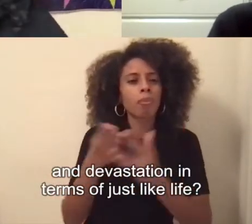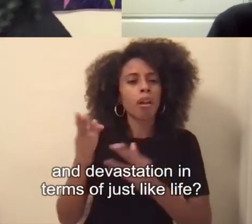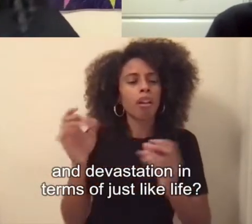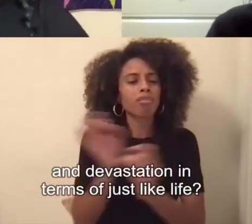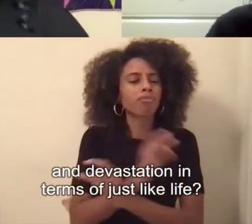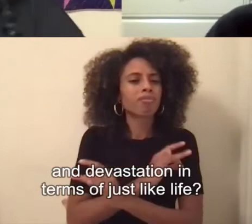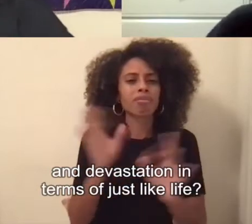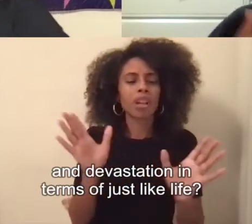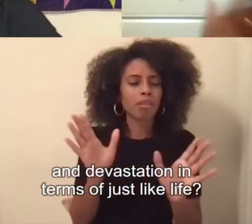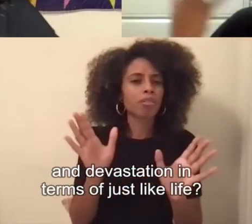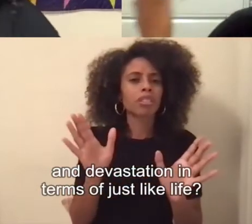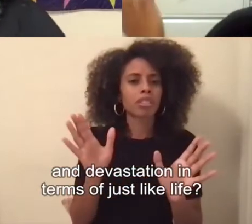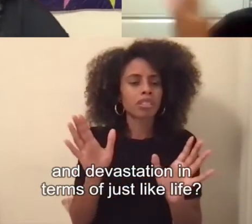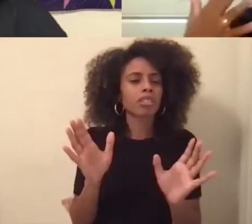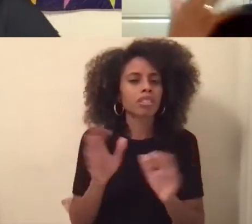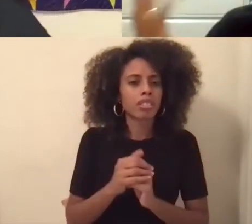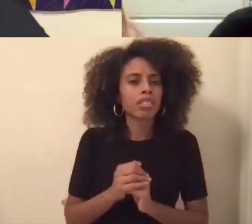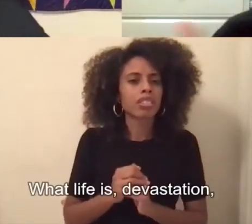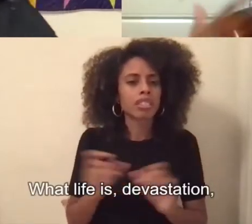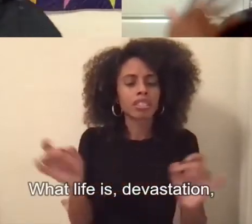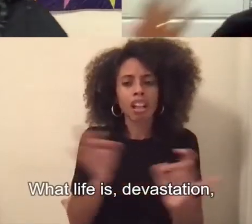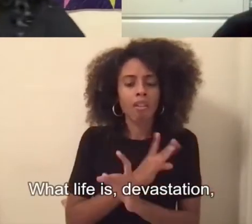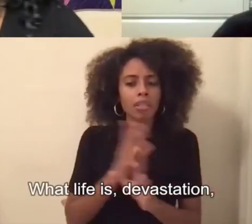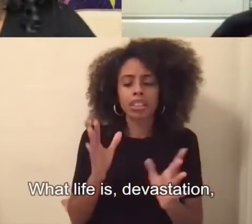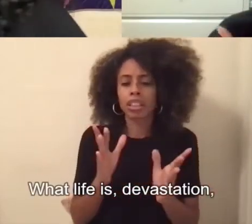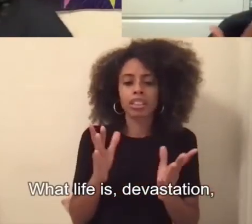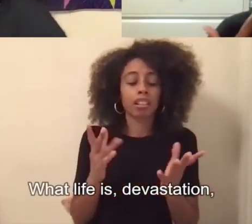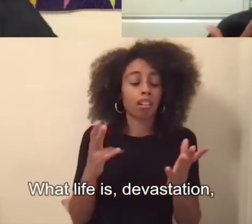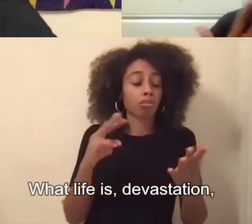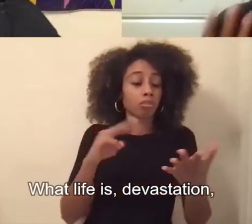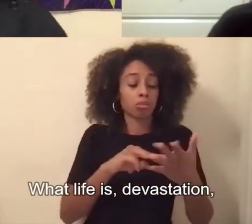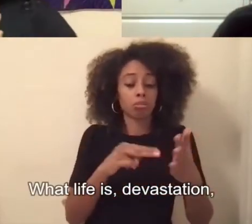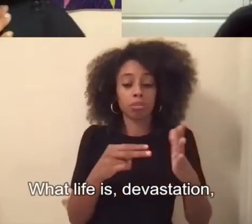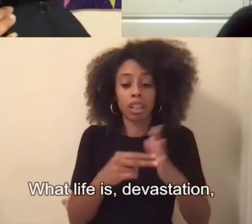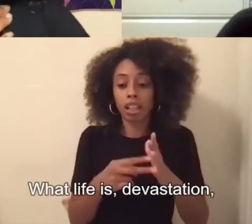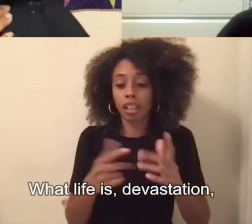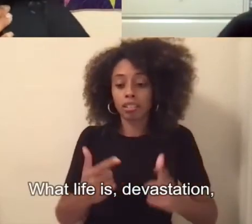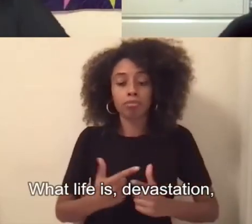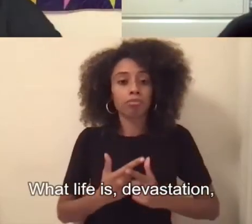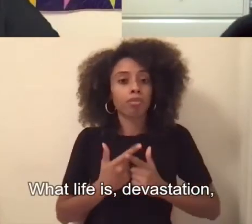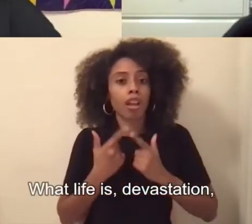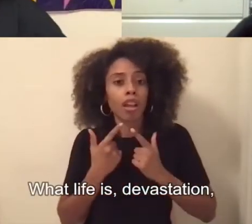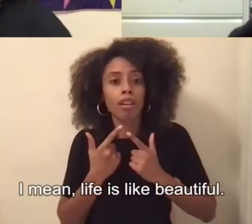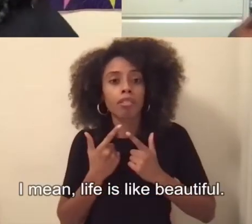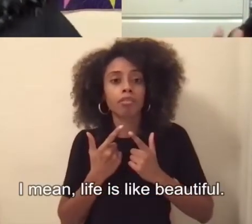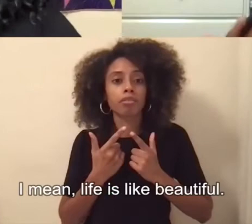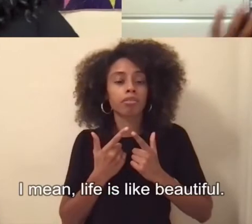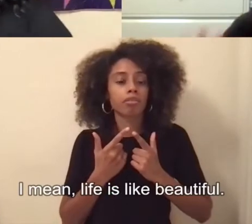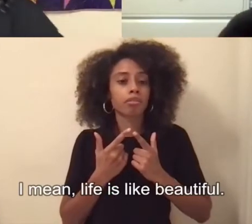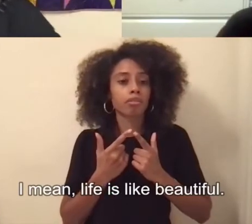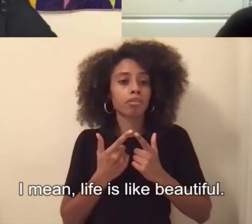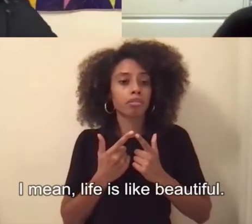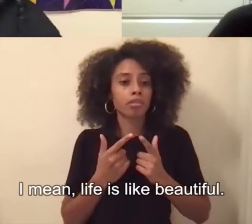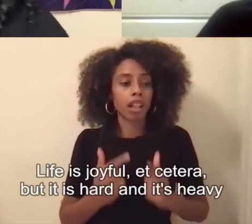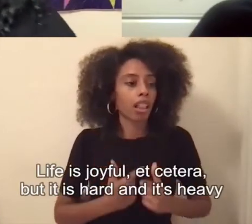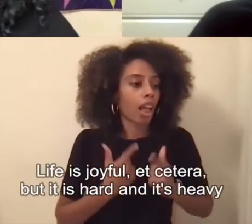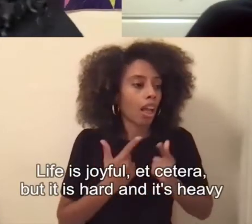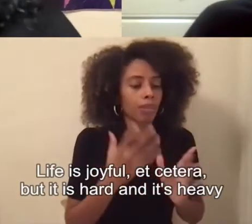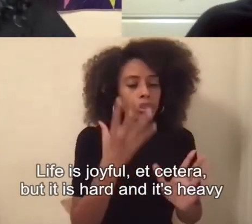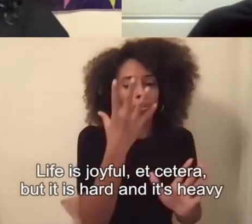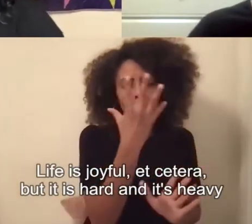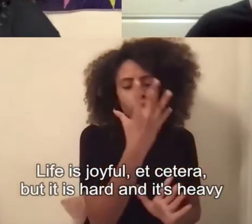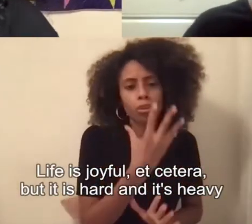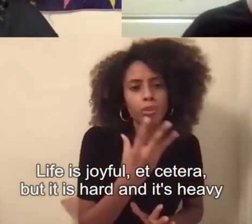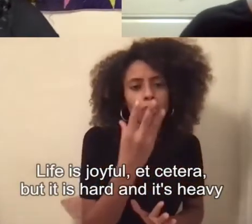devastation in terms of just life, what life is, devastation. I mean, life is beautiful, life